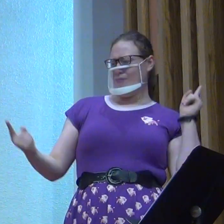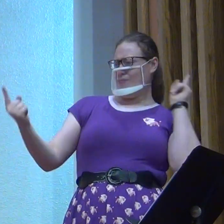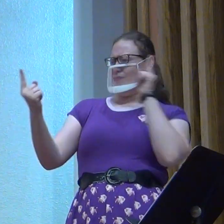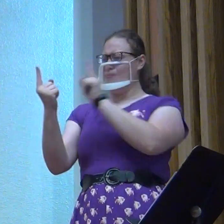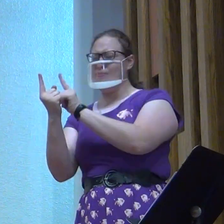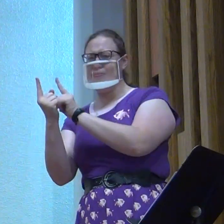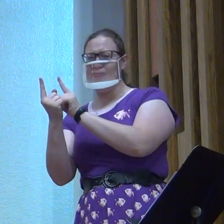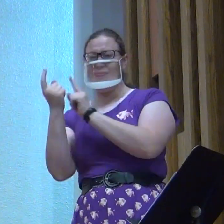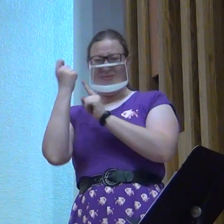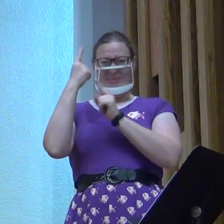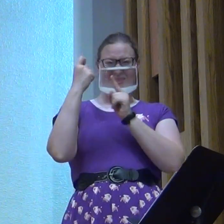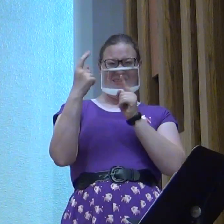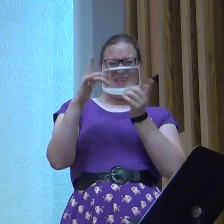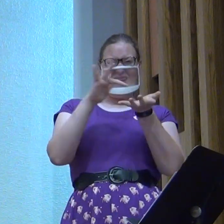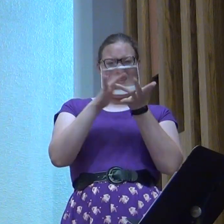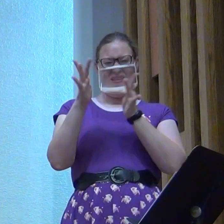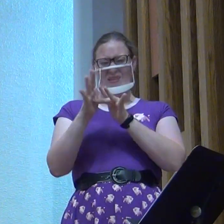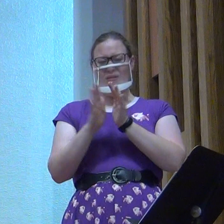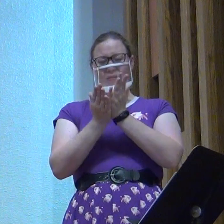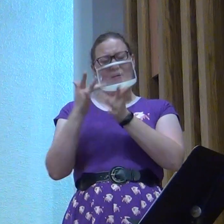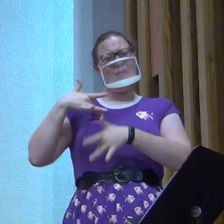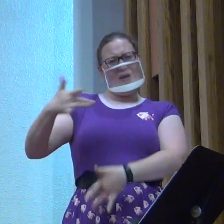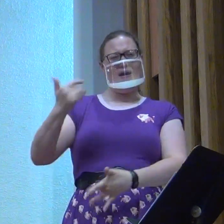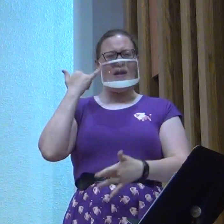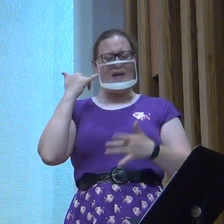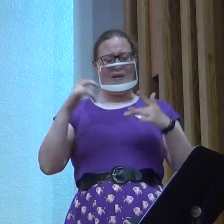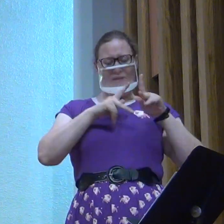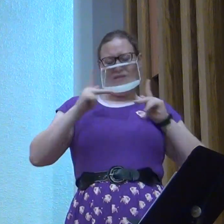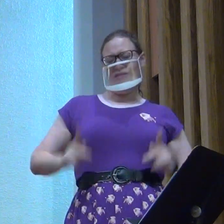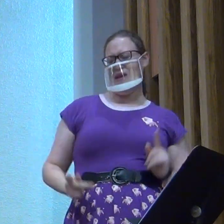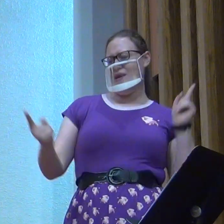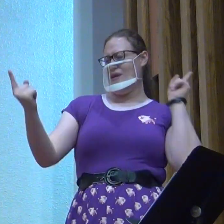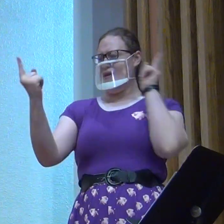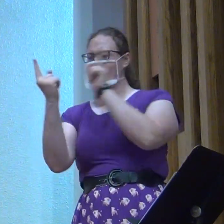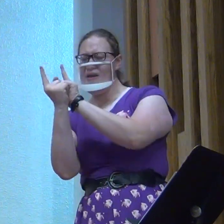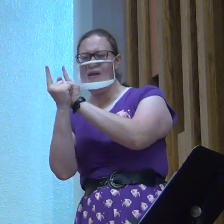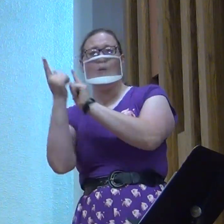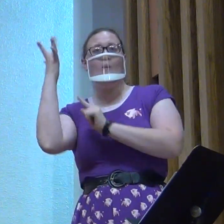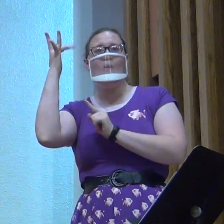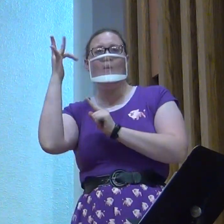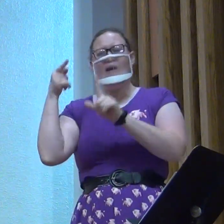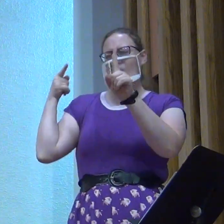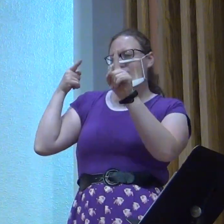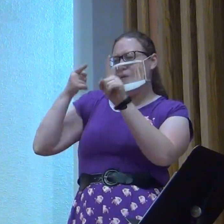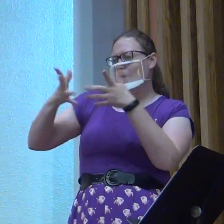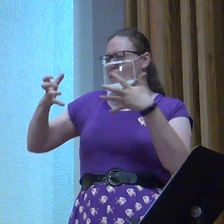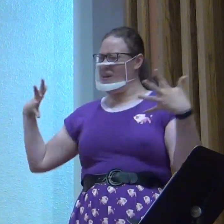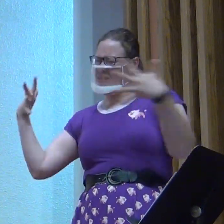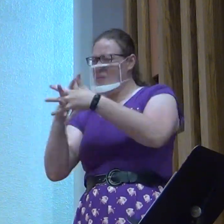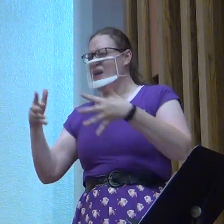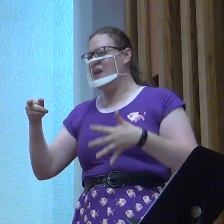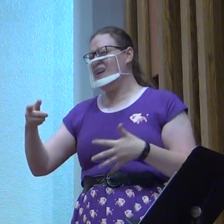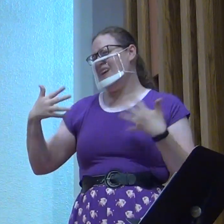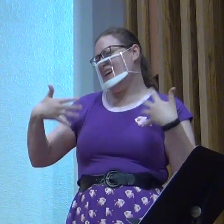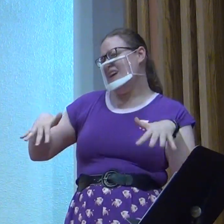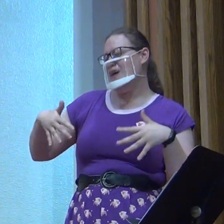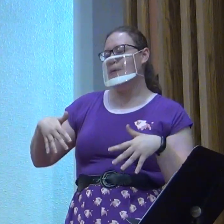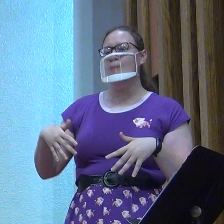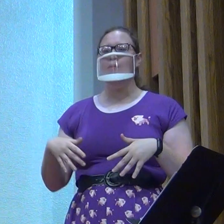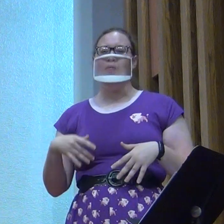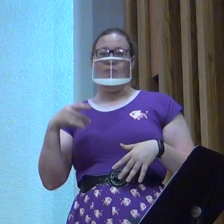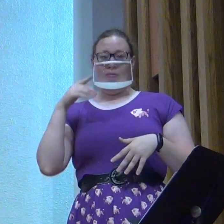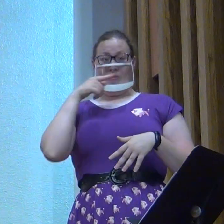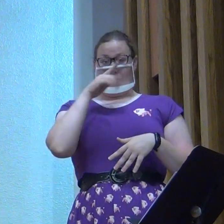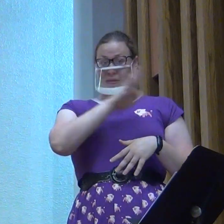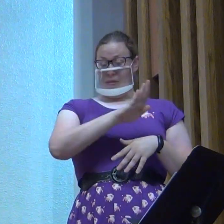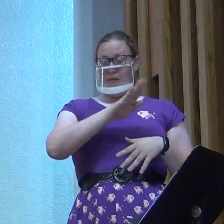the Pharisees are asking Jesus questions, it's usually for the purpose of entrapment. And their question